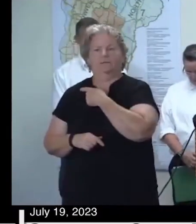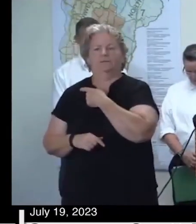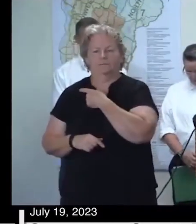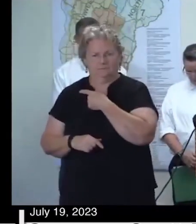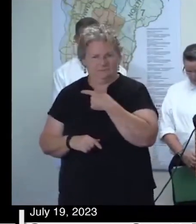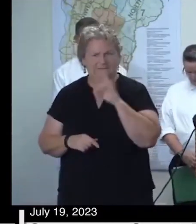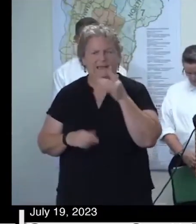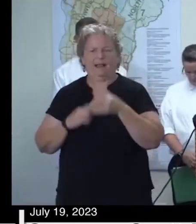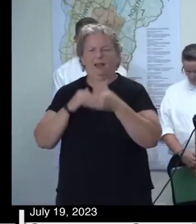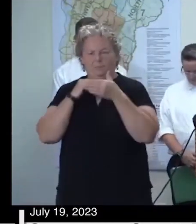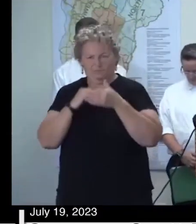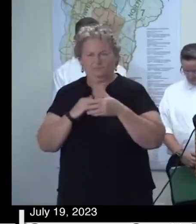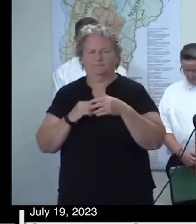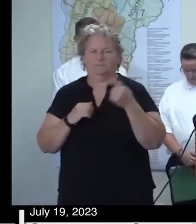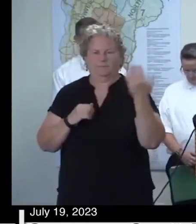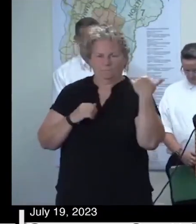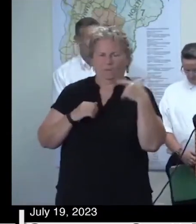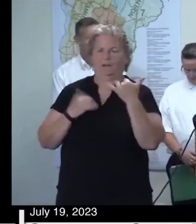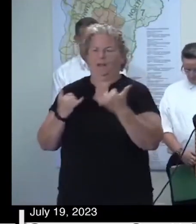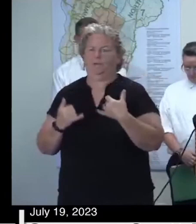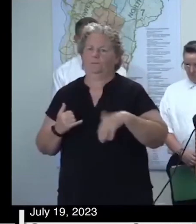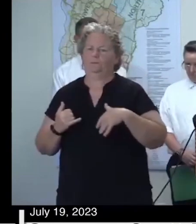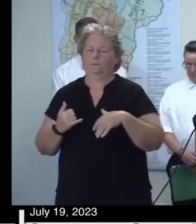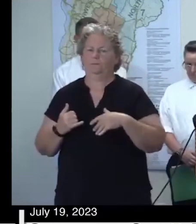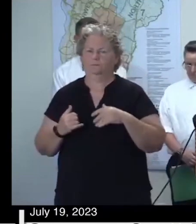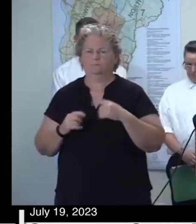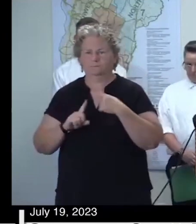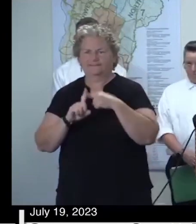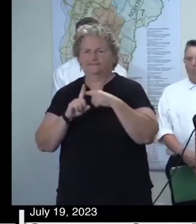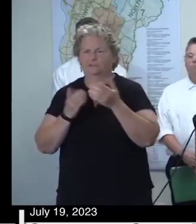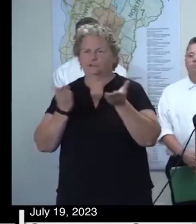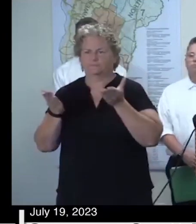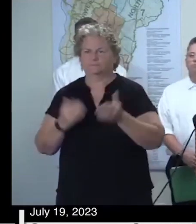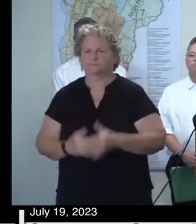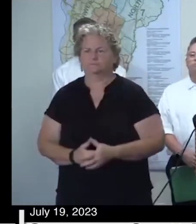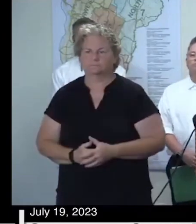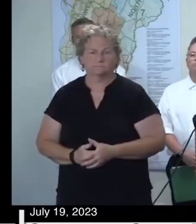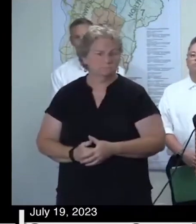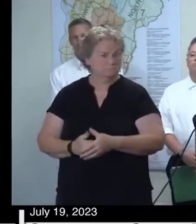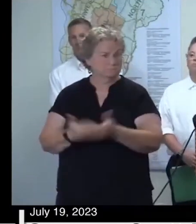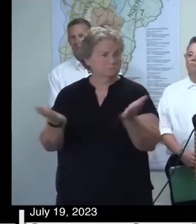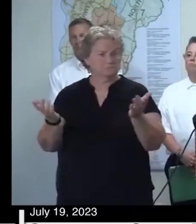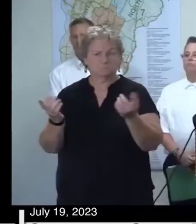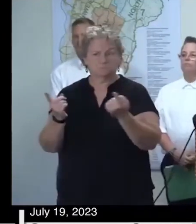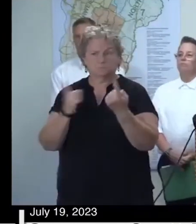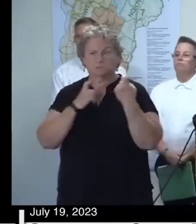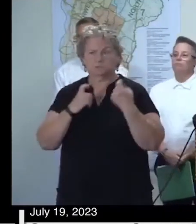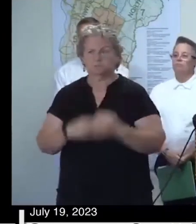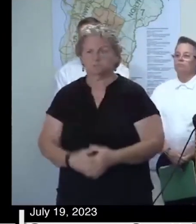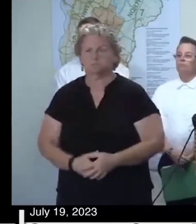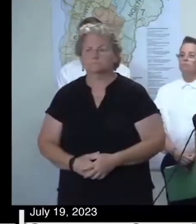a true public servant. I'll open up to questions. Governor, that